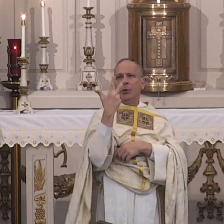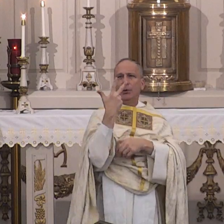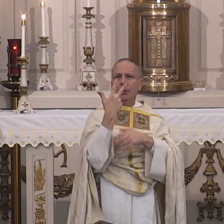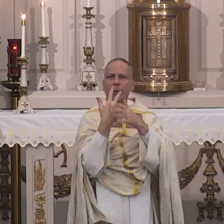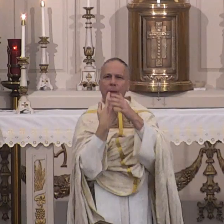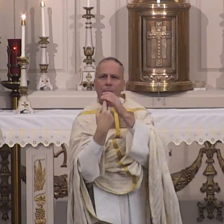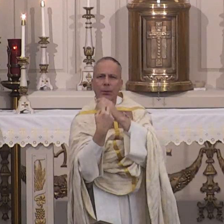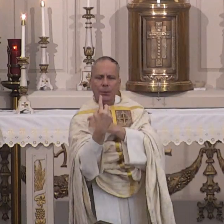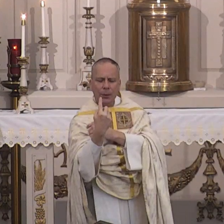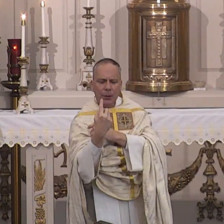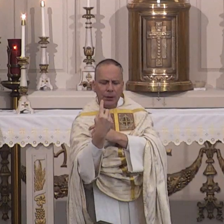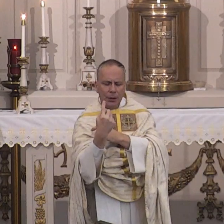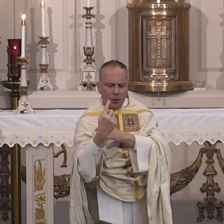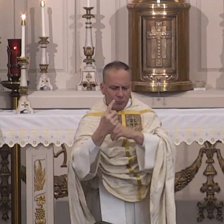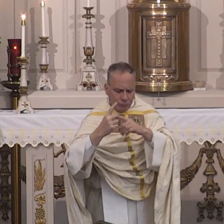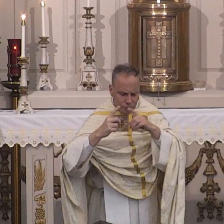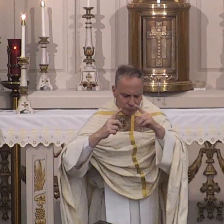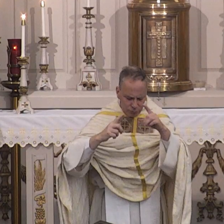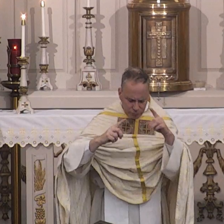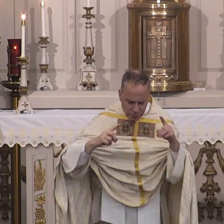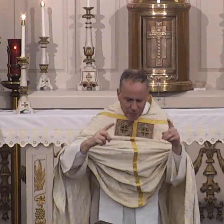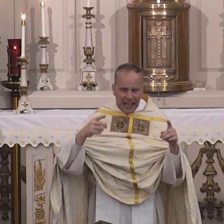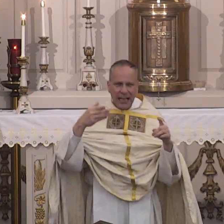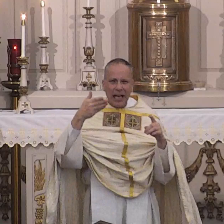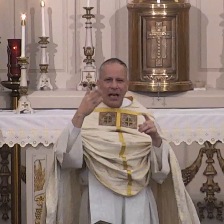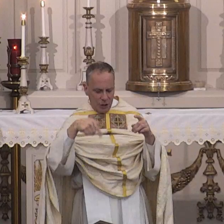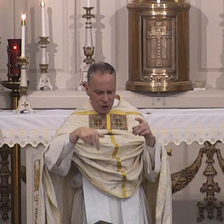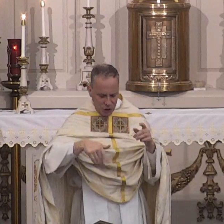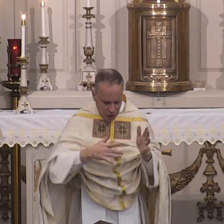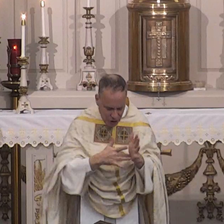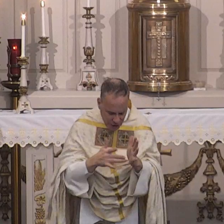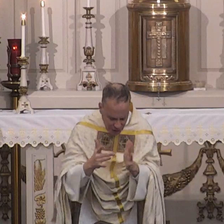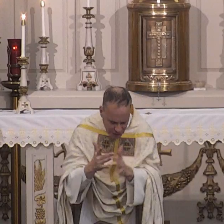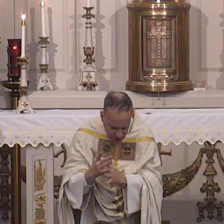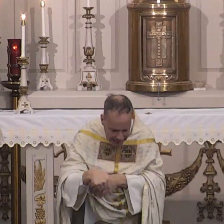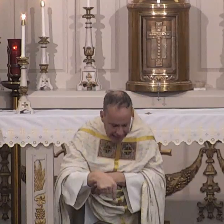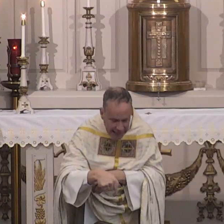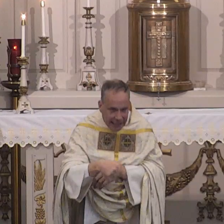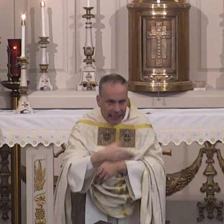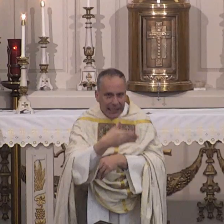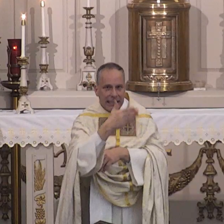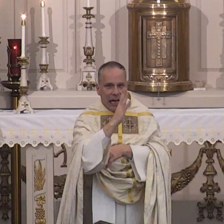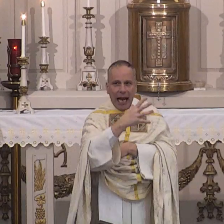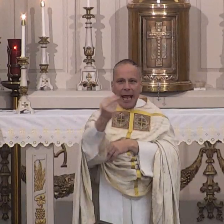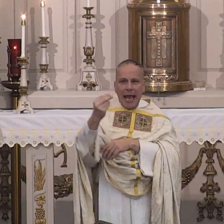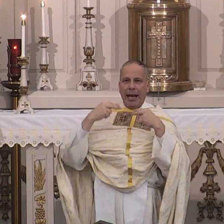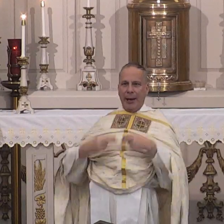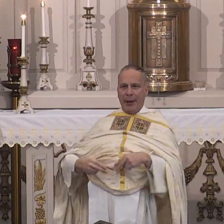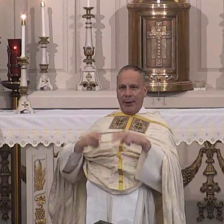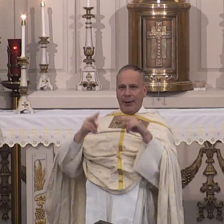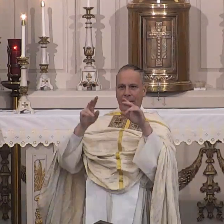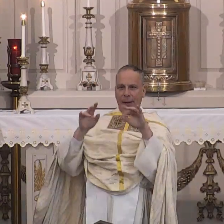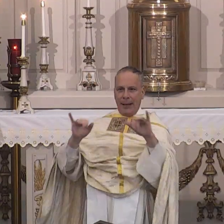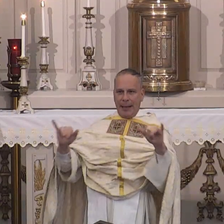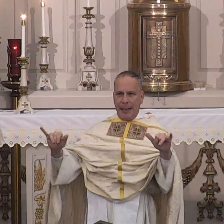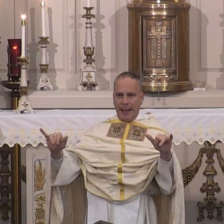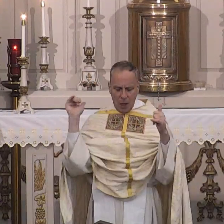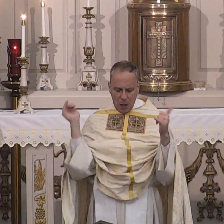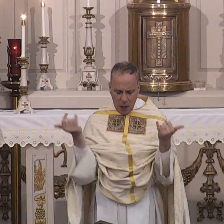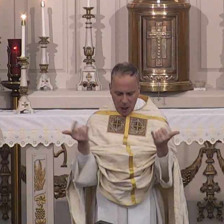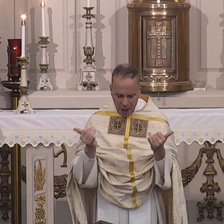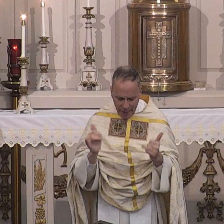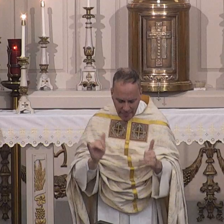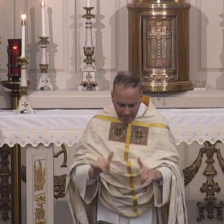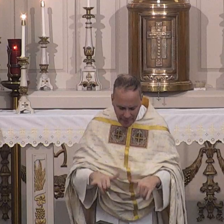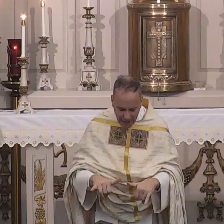But all of these things, God as the Trinity, God having a mother, God being Jesus, fully God and